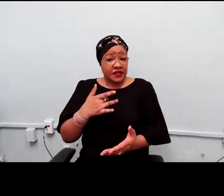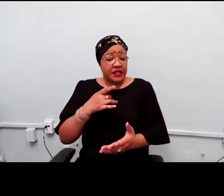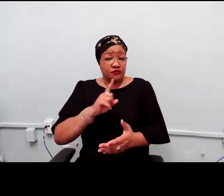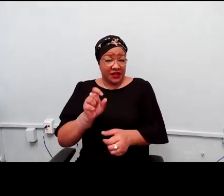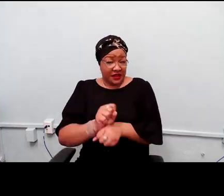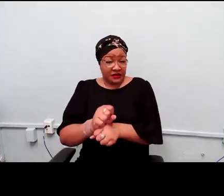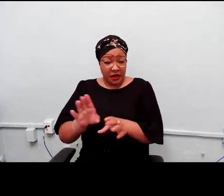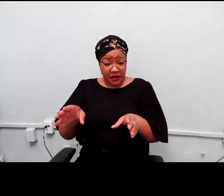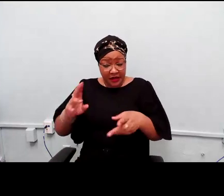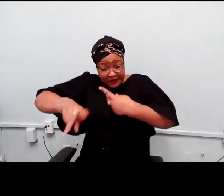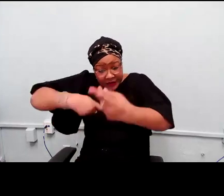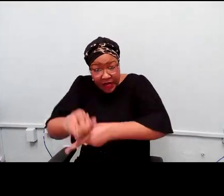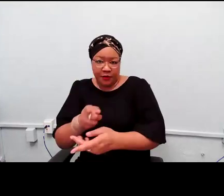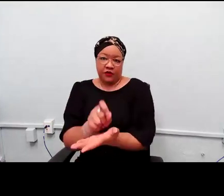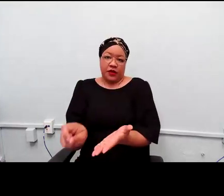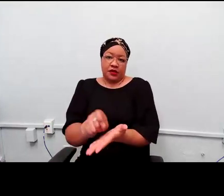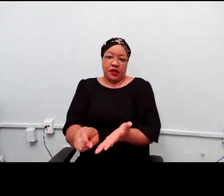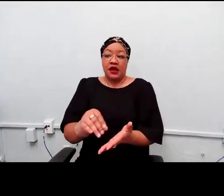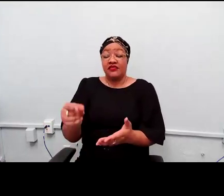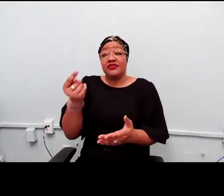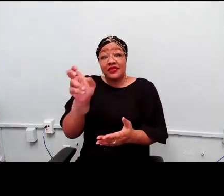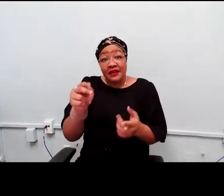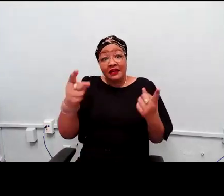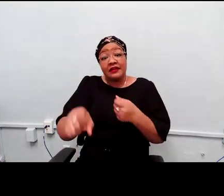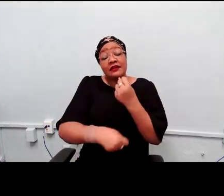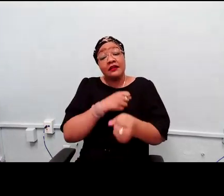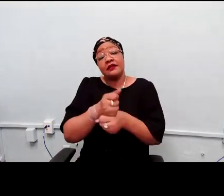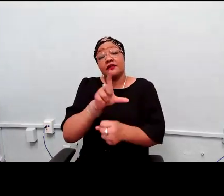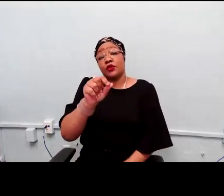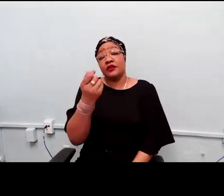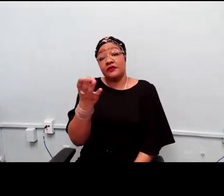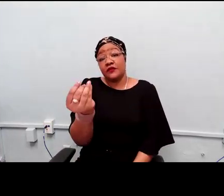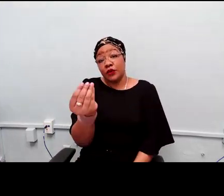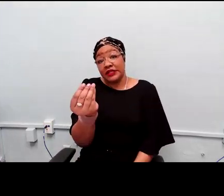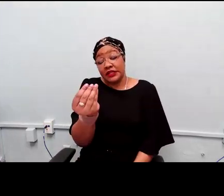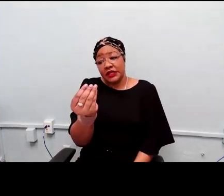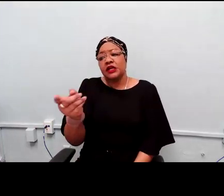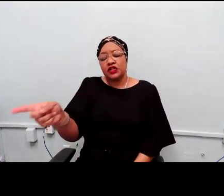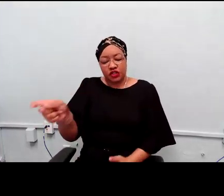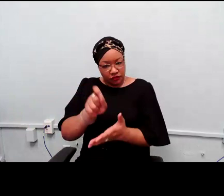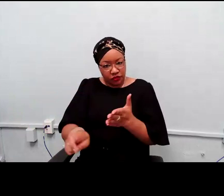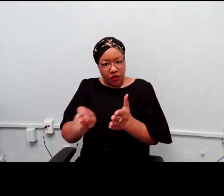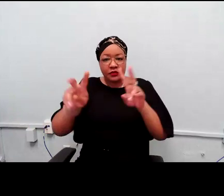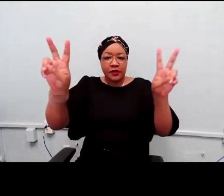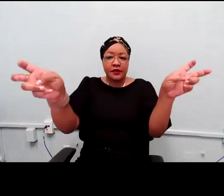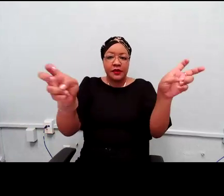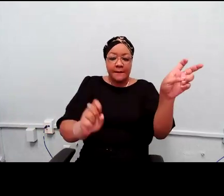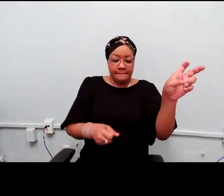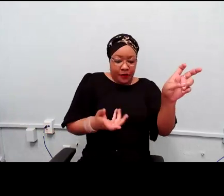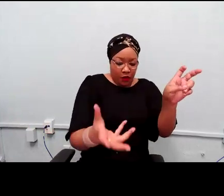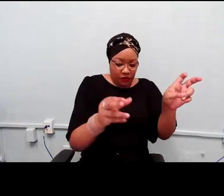like 2014, somewhere around there, with Poetry of Witness, the tradition in